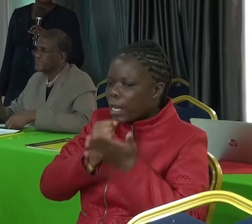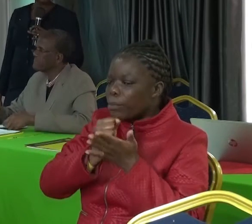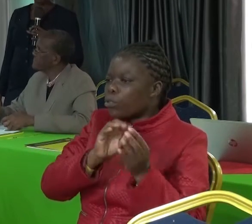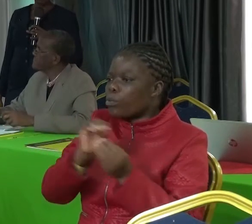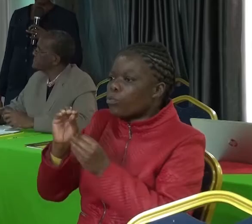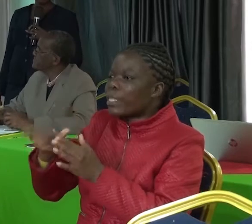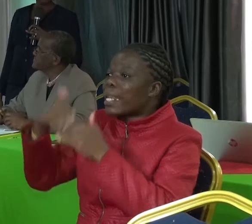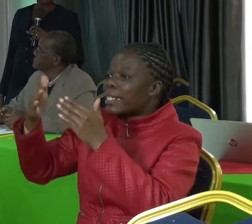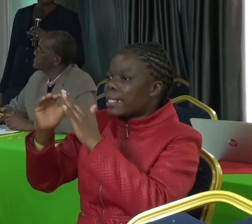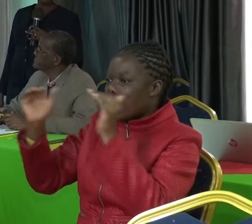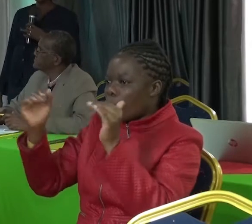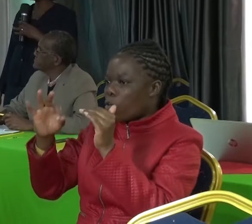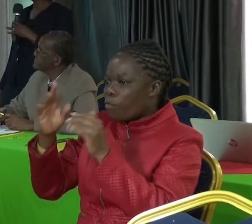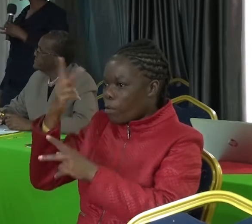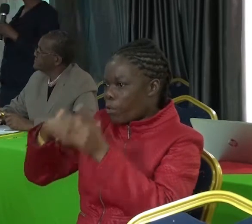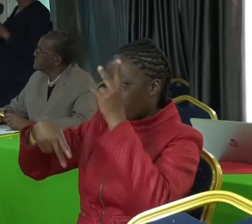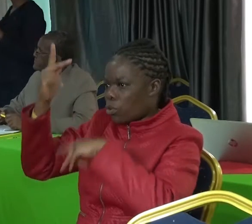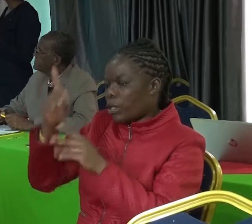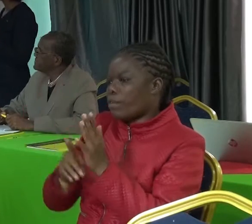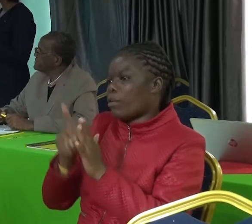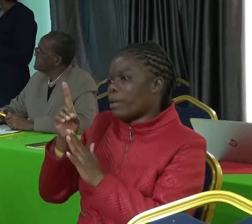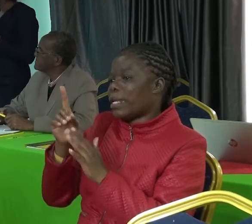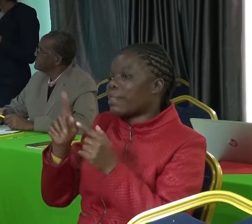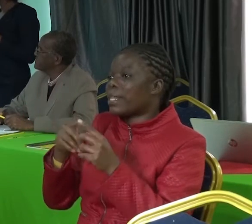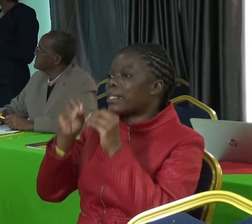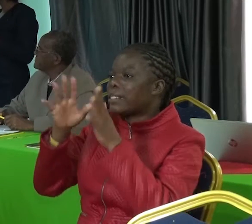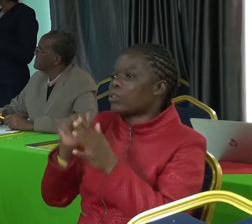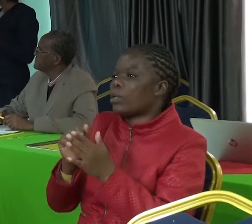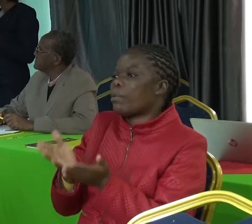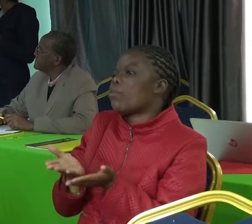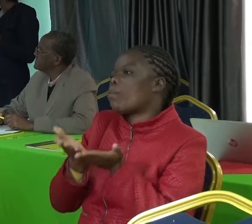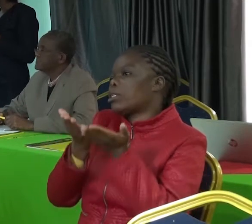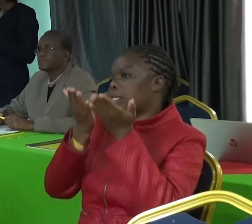development. Definitely teachers will be promoted.